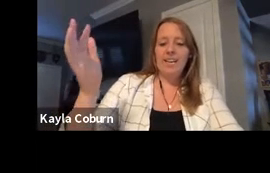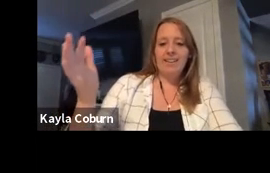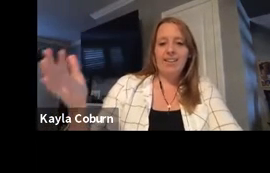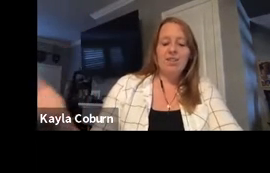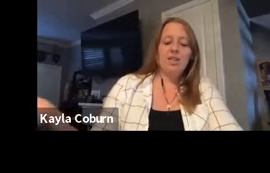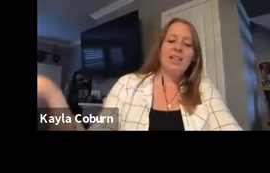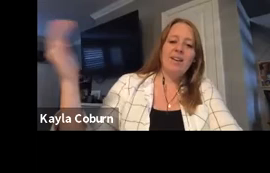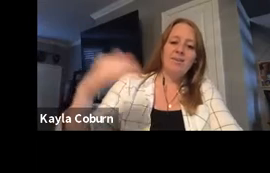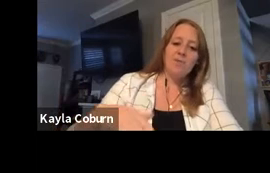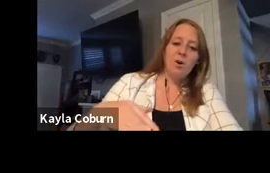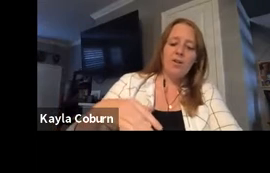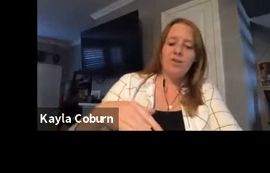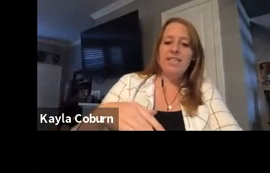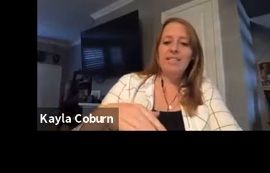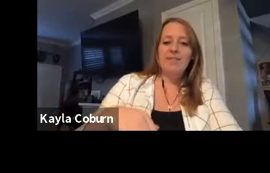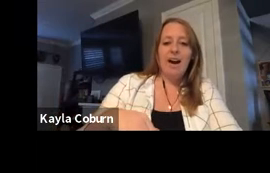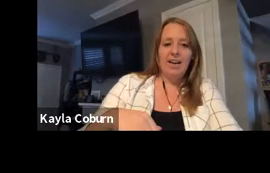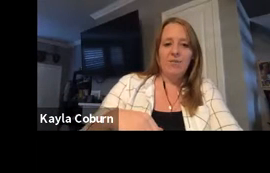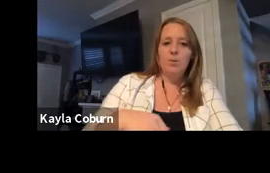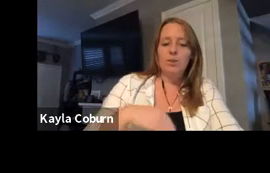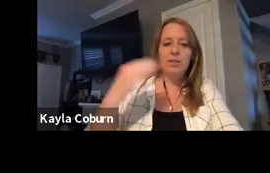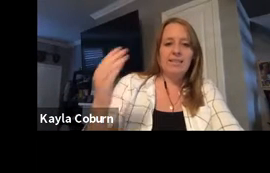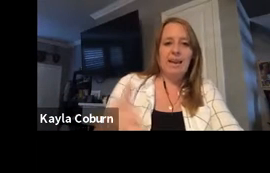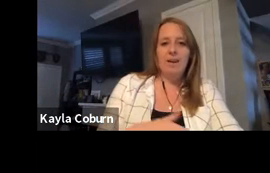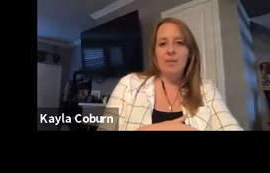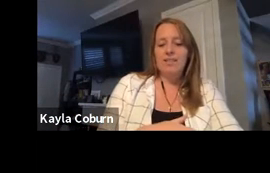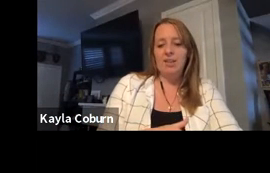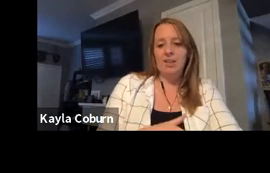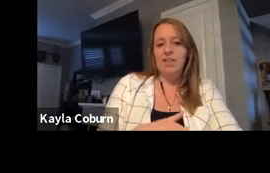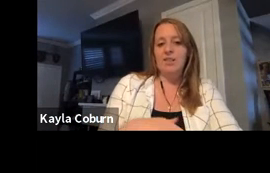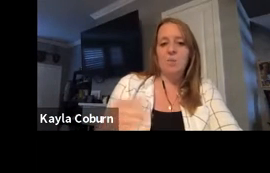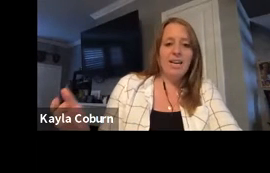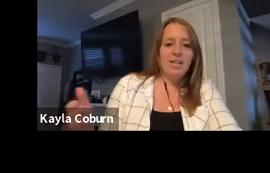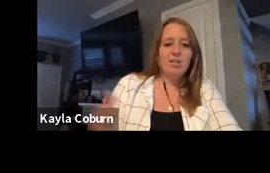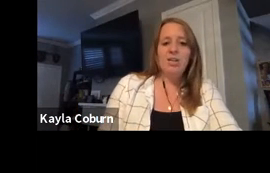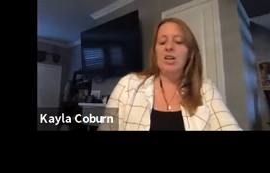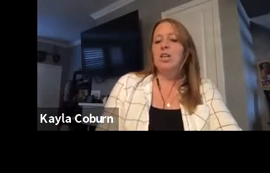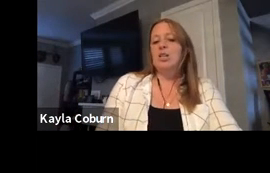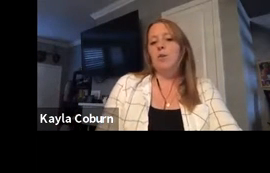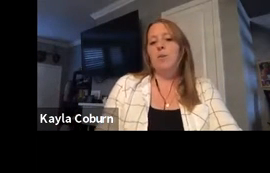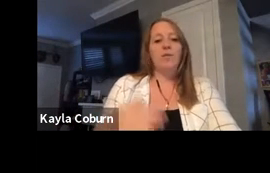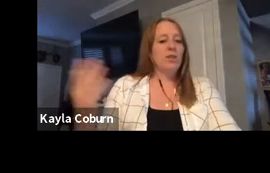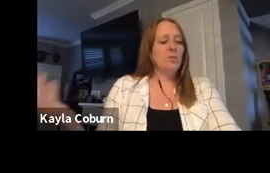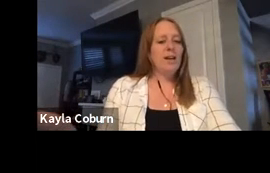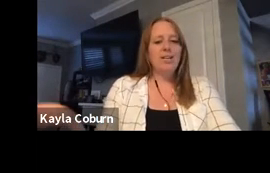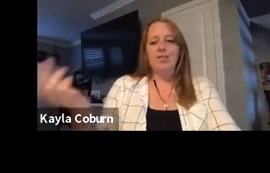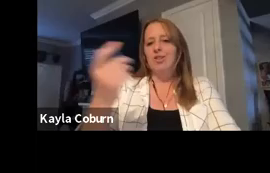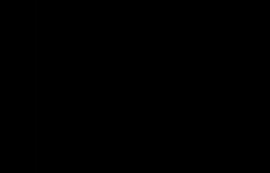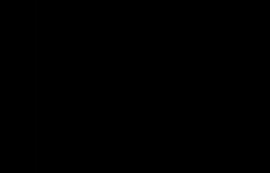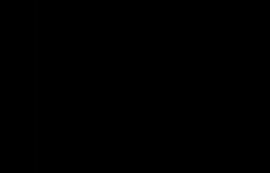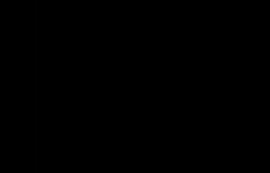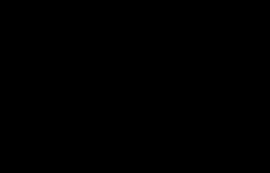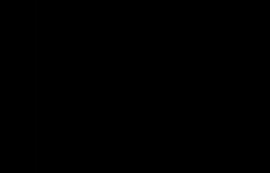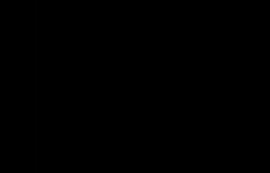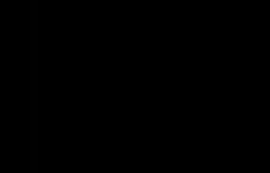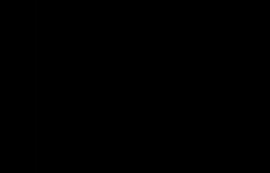be in English, and then from 4:15 to 5, we will do the same session in Spanish. So if you prefer Spanish,